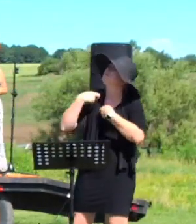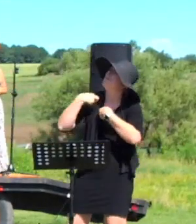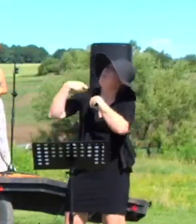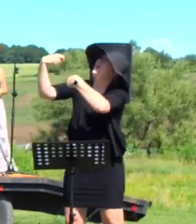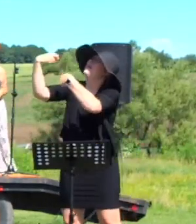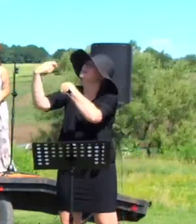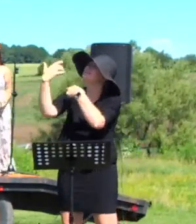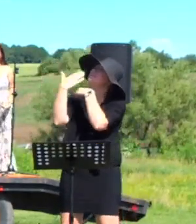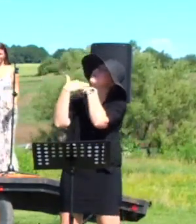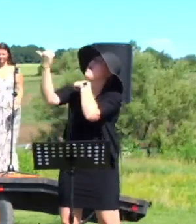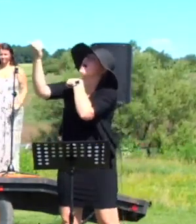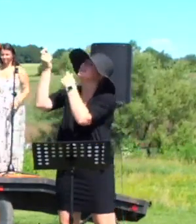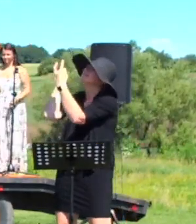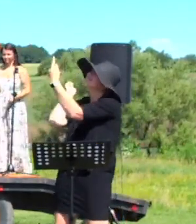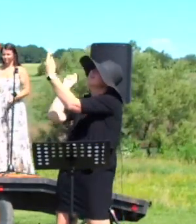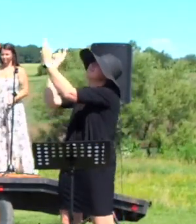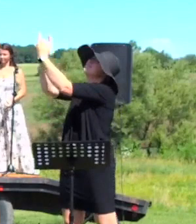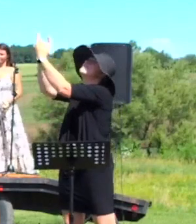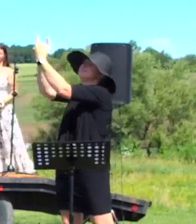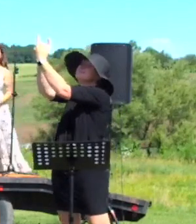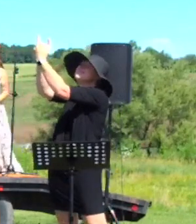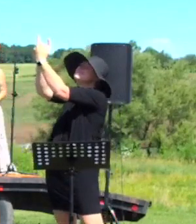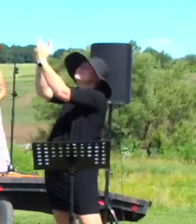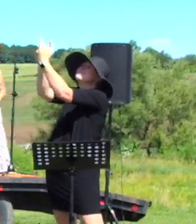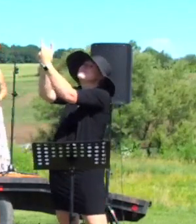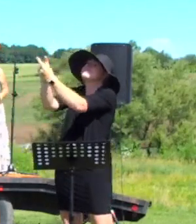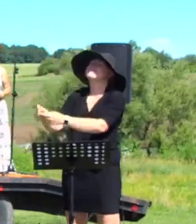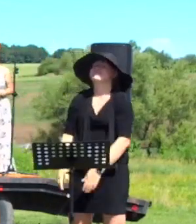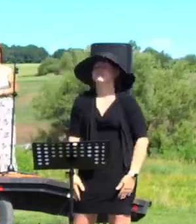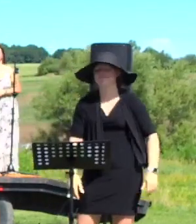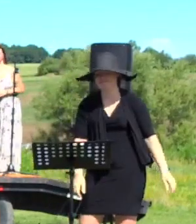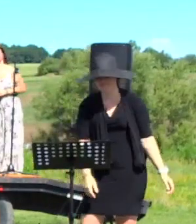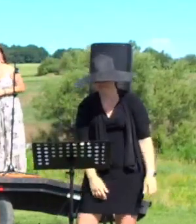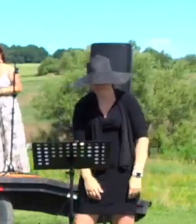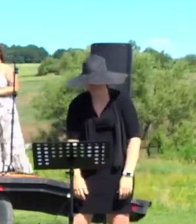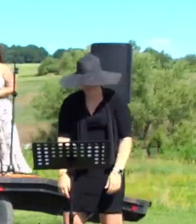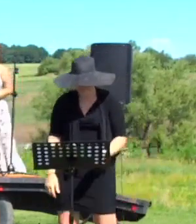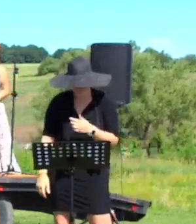call us closer to him, and just welcome him here.